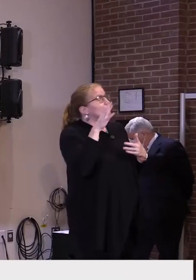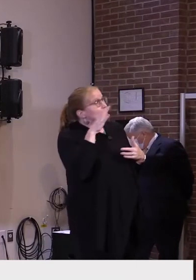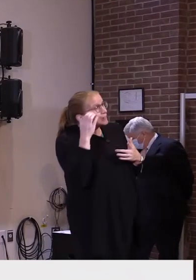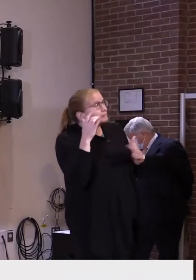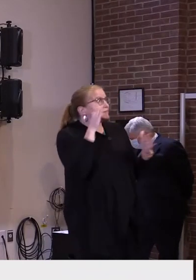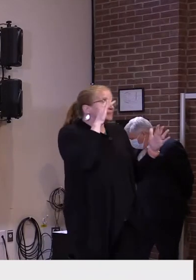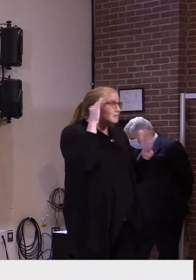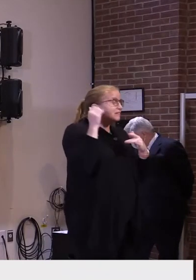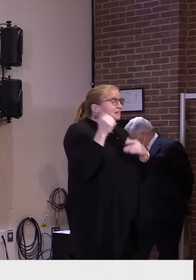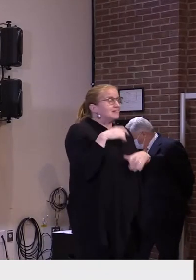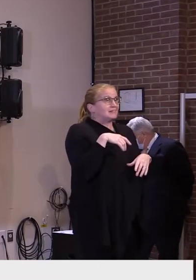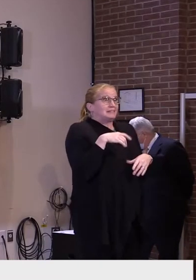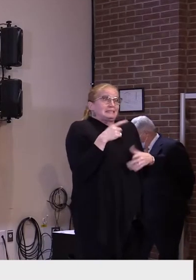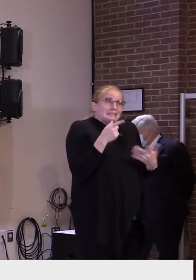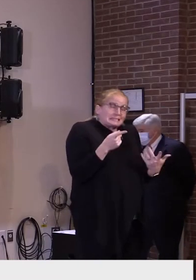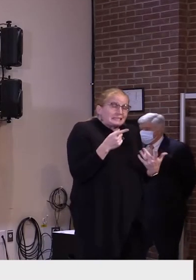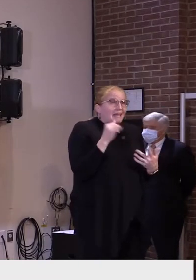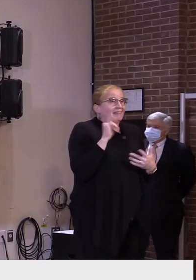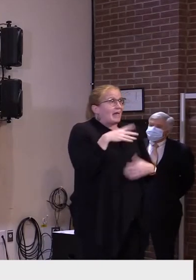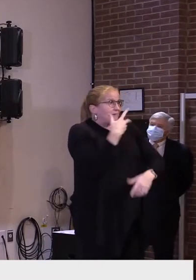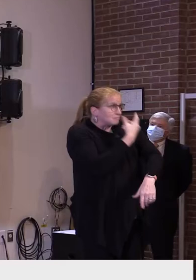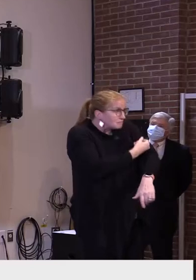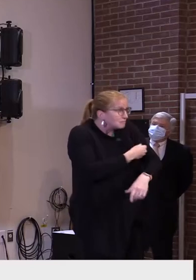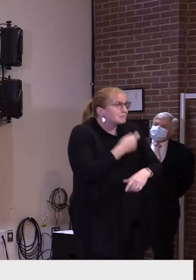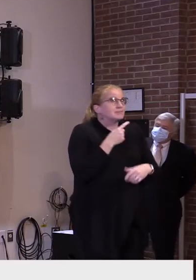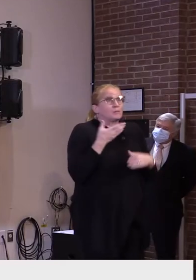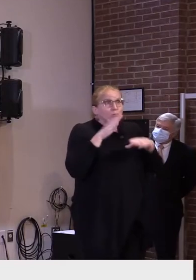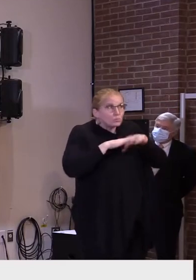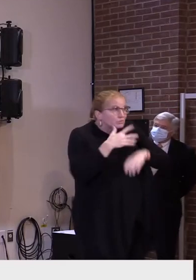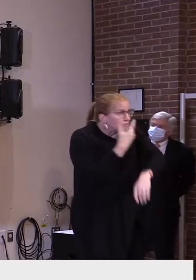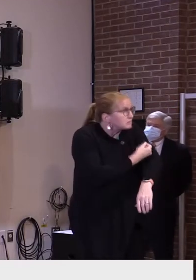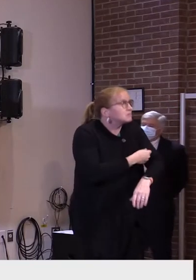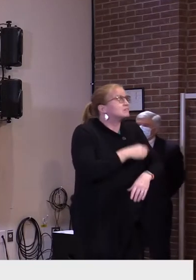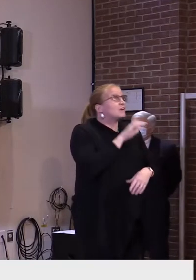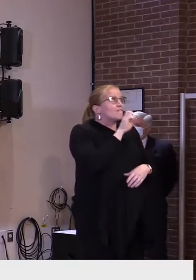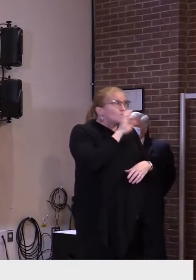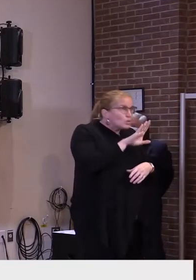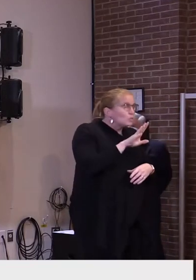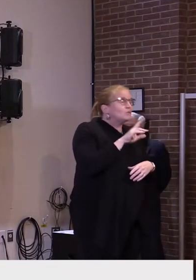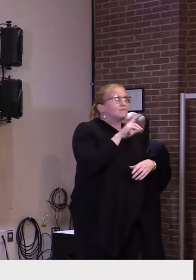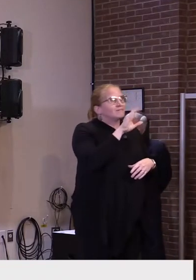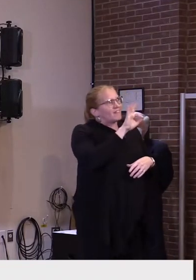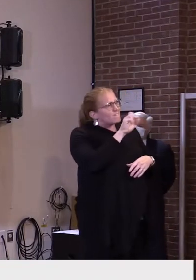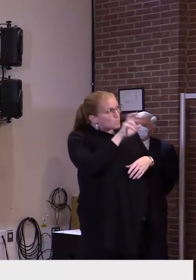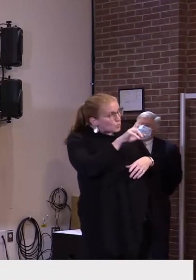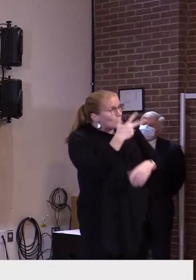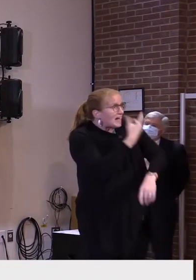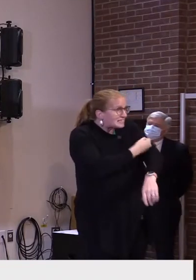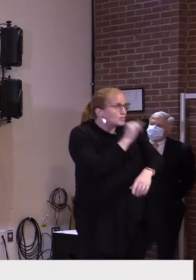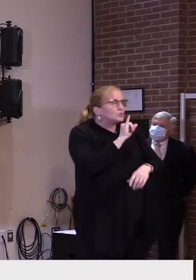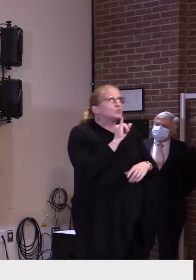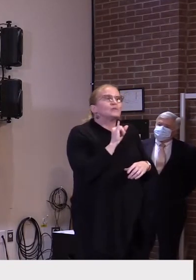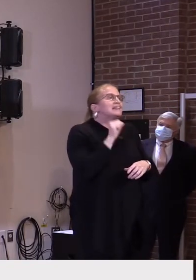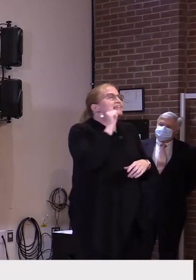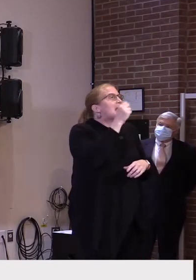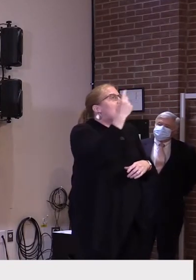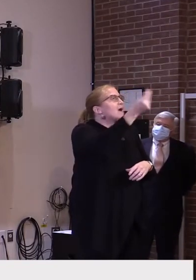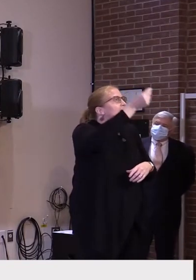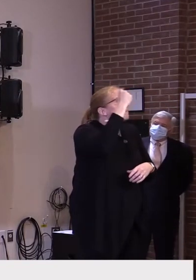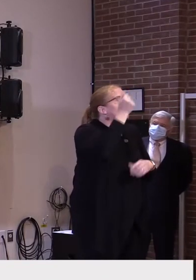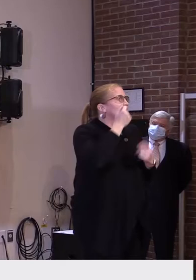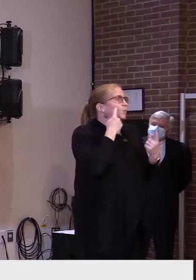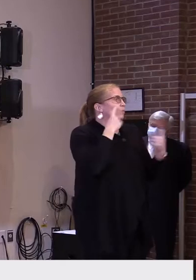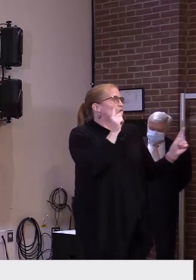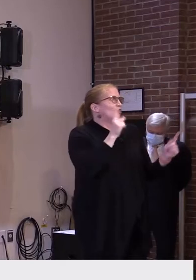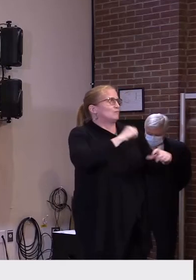COVID vaccine and booster, as well as the flu vaccine, take 2 weeks to be fully effective. Mark your calendars to